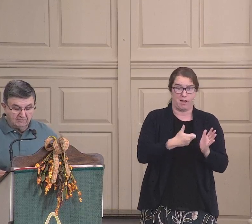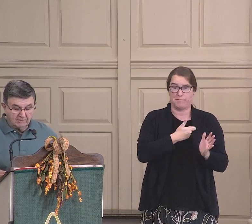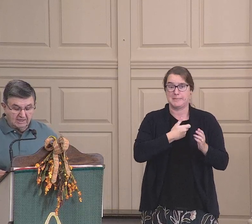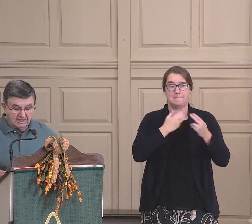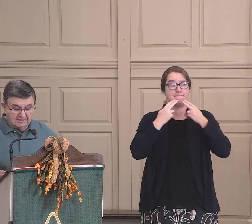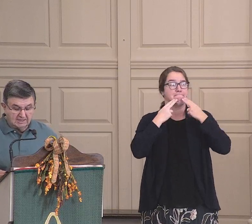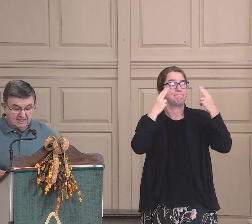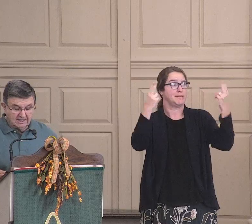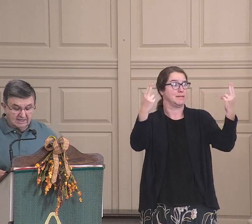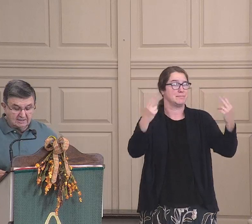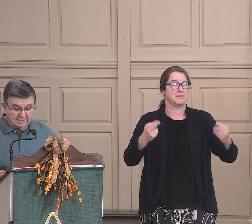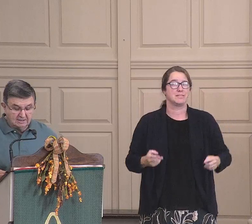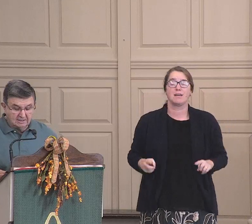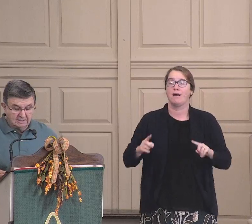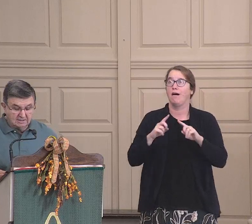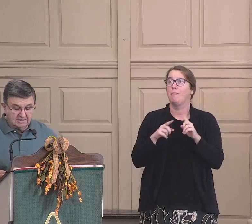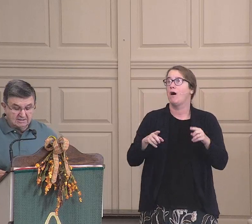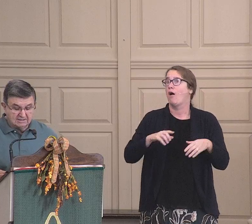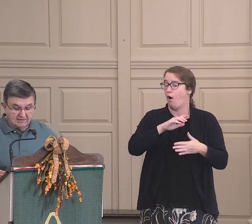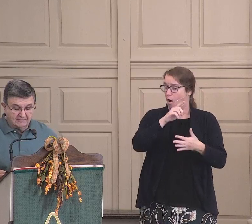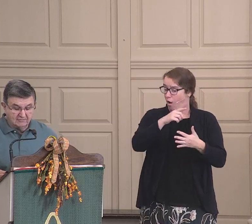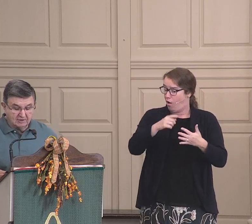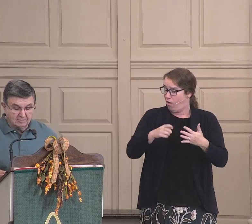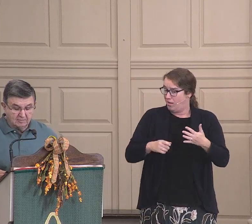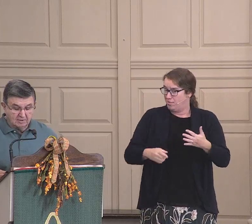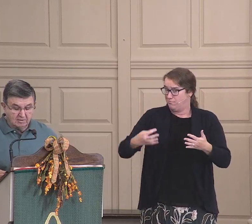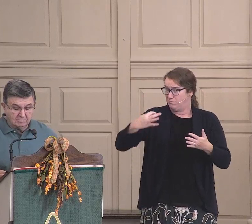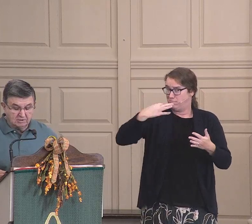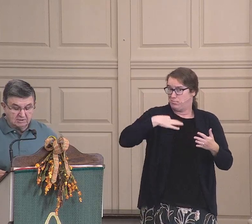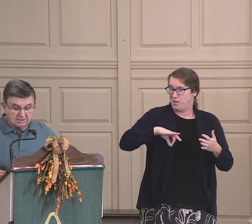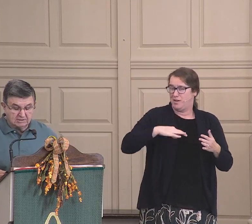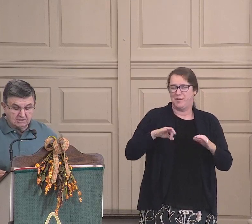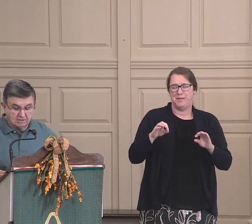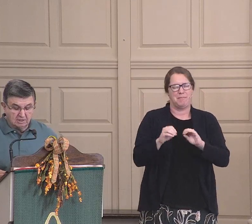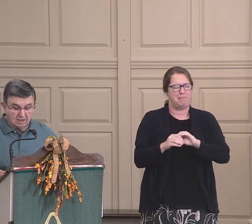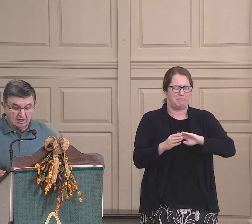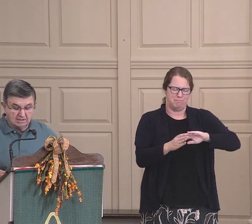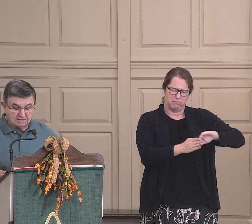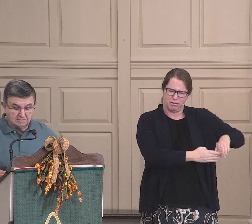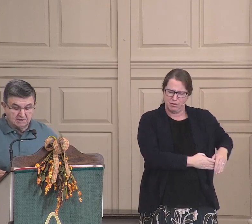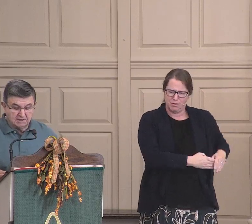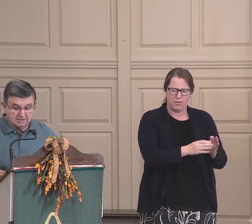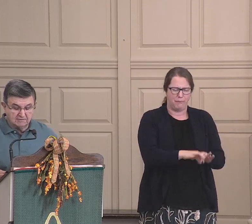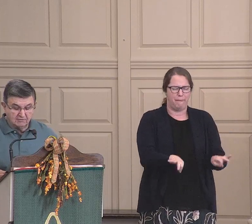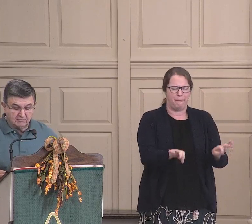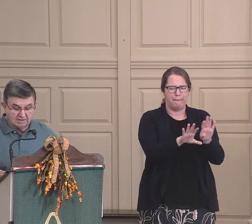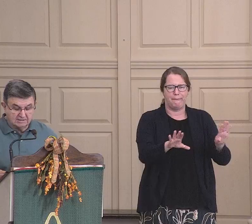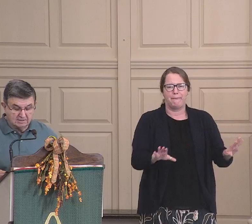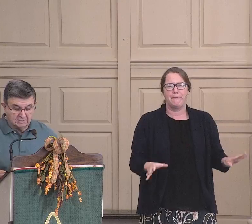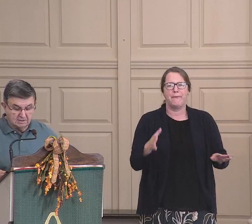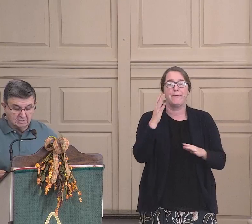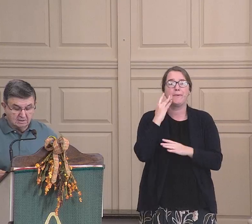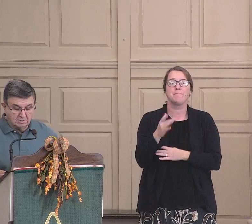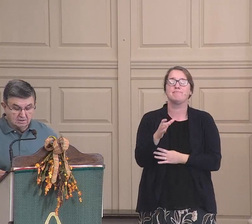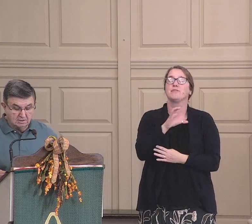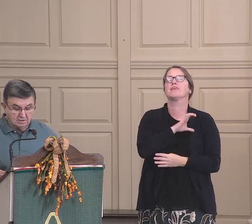But whatever gains I had, these I have come to consider a loss because of Christ.